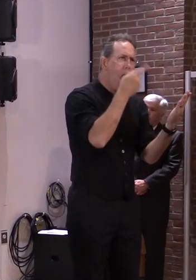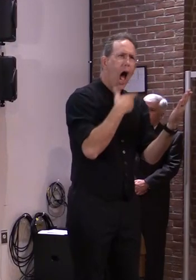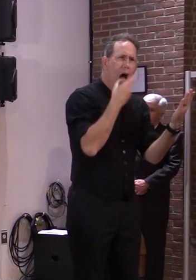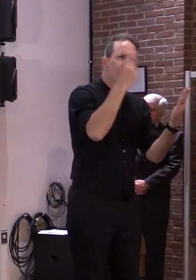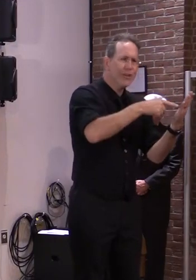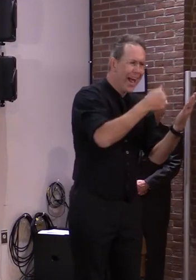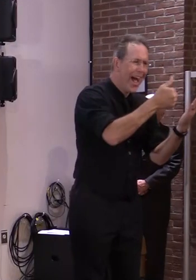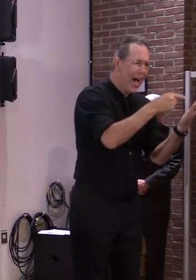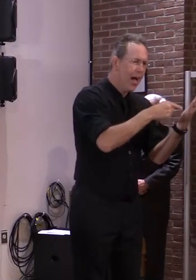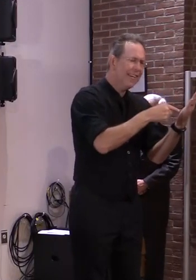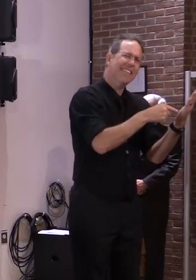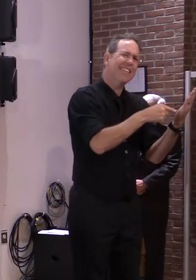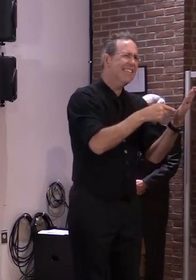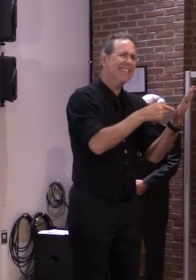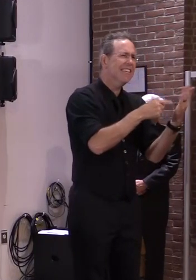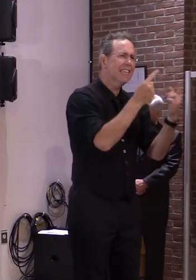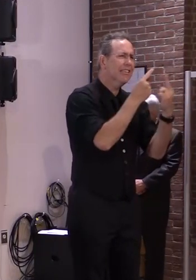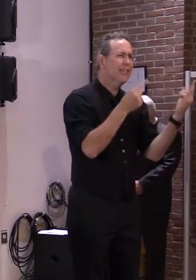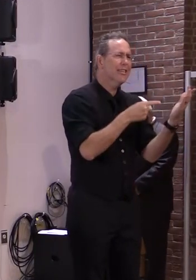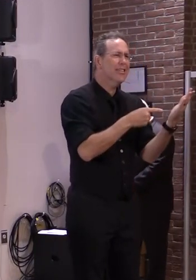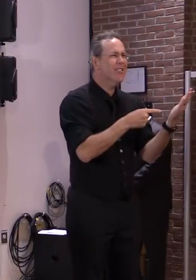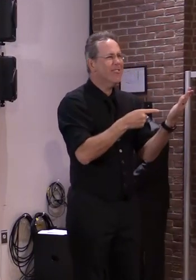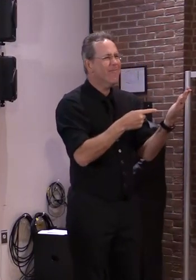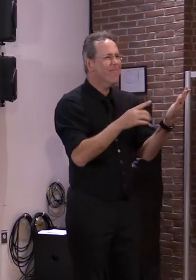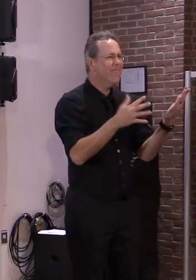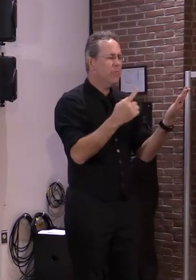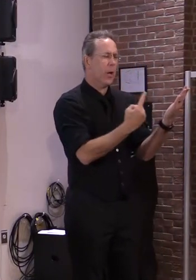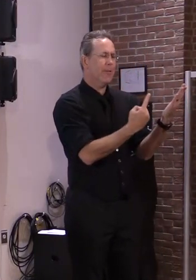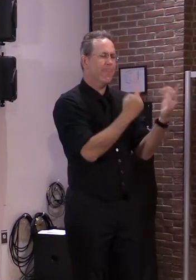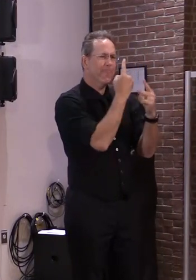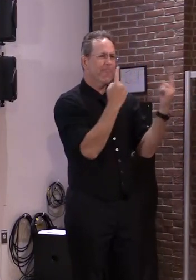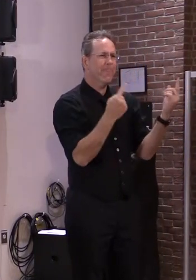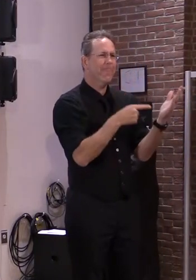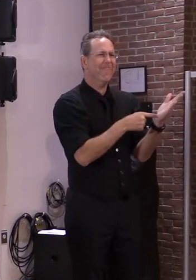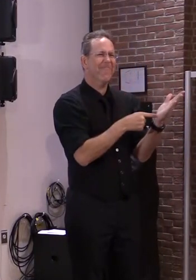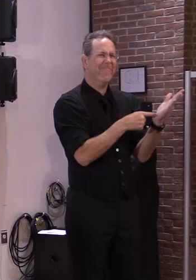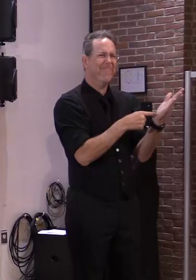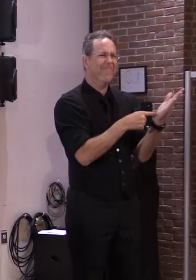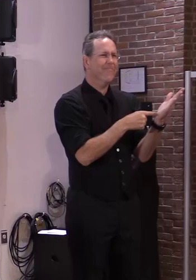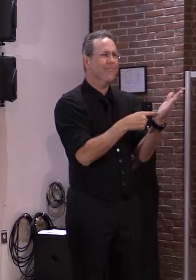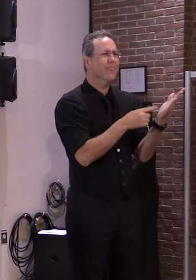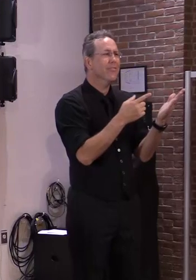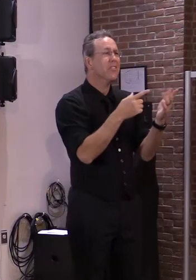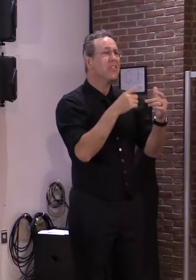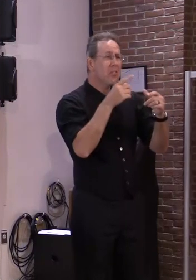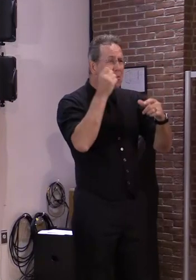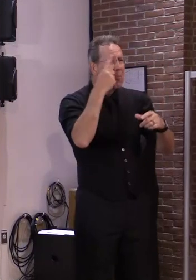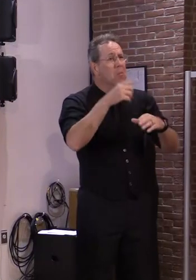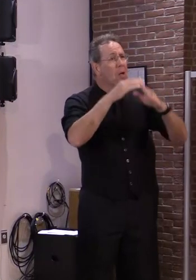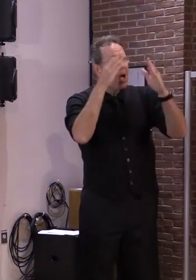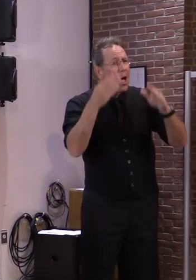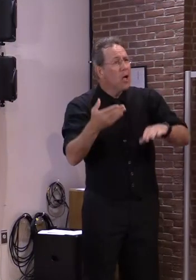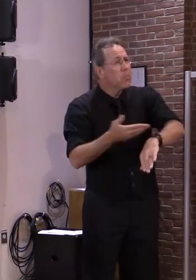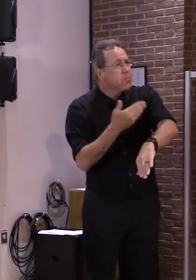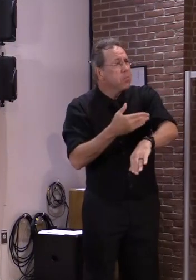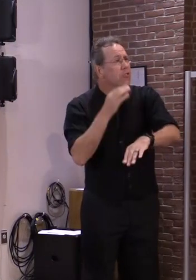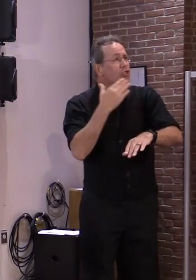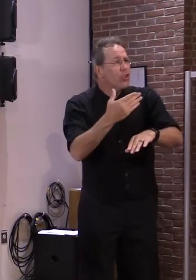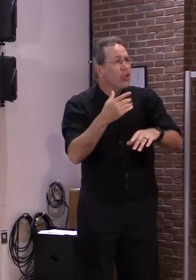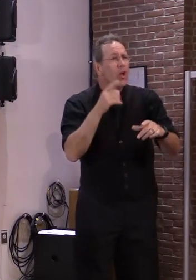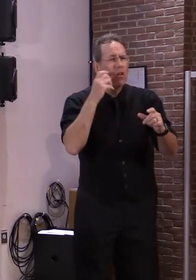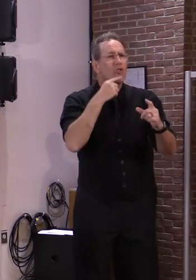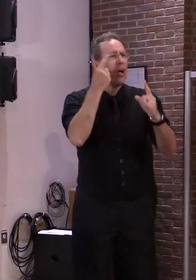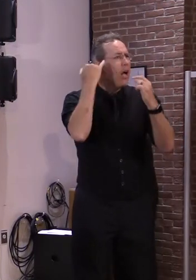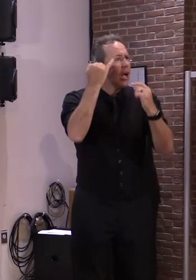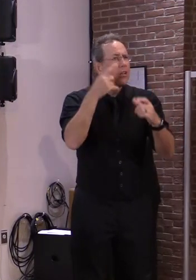and so forth, and housing improvements. It's money that we think are going to be necessary and could help in